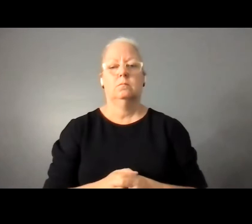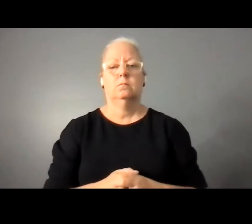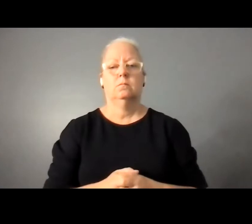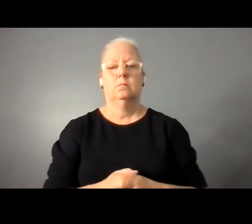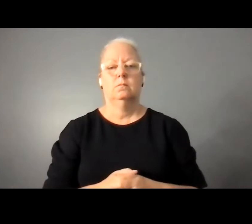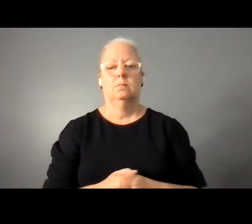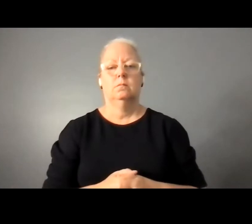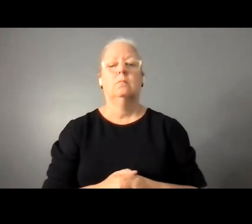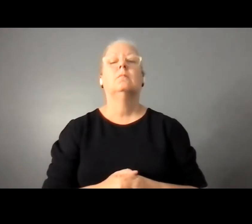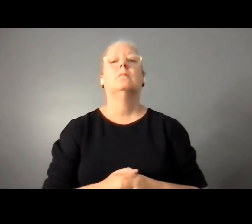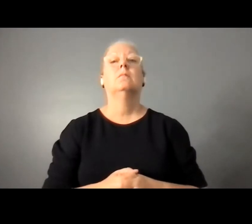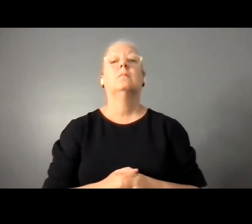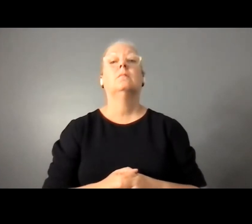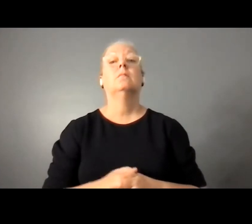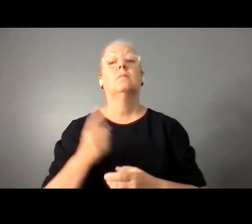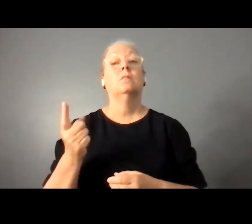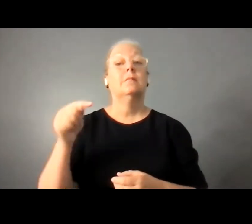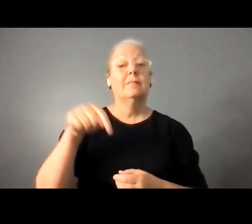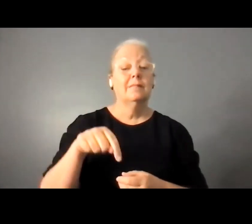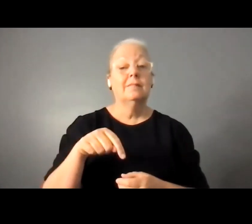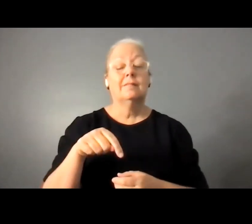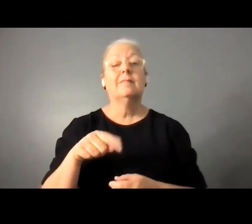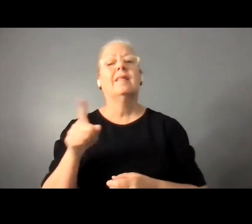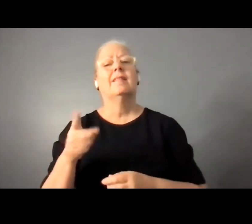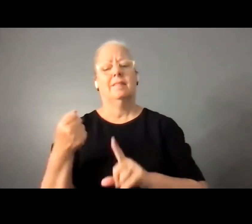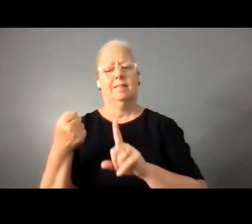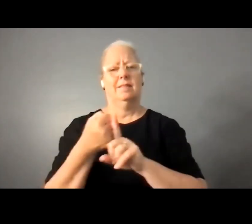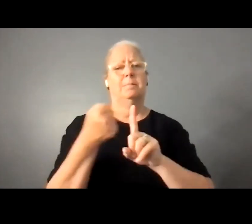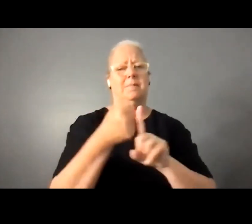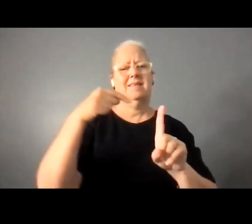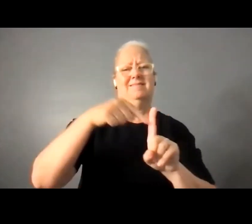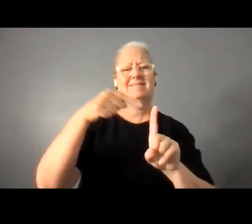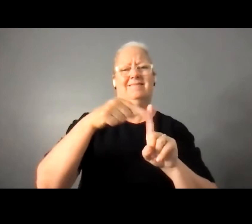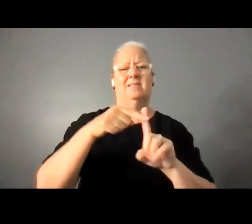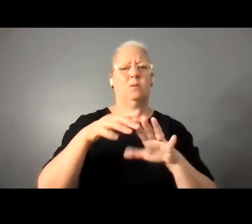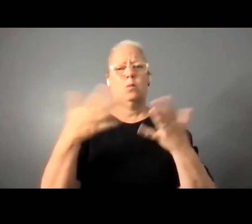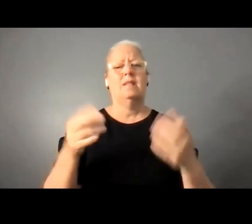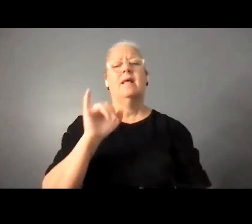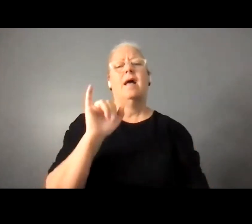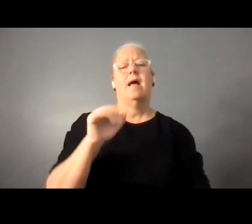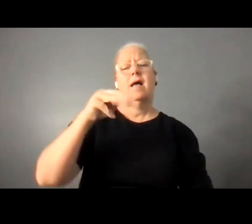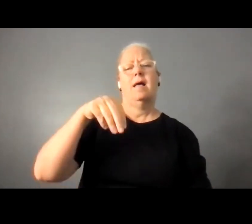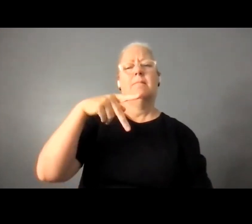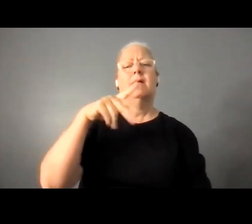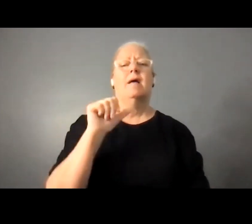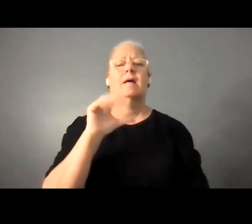Yes, Dipora, you have to talk about the impact. Sorry, Henry. About the impact of the lack of opportunities to participate. What is the impact